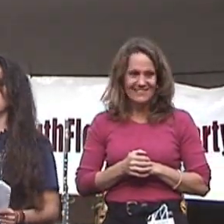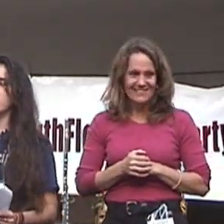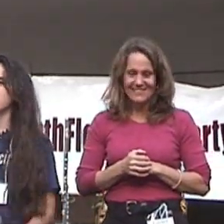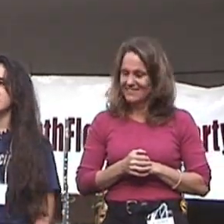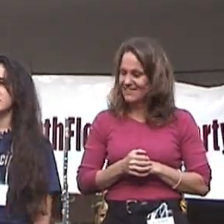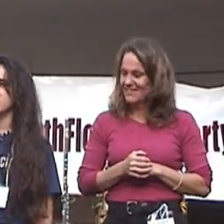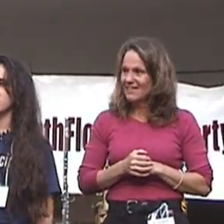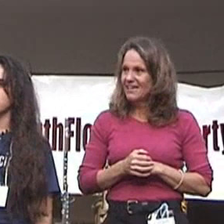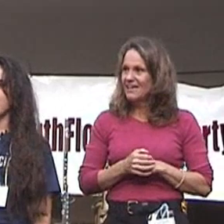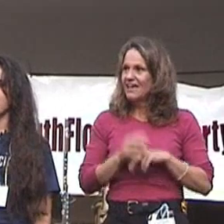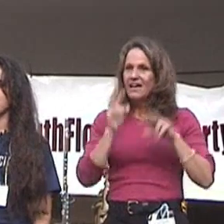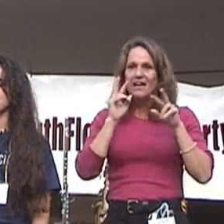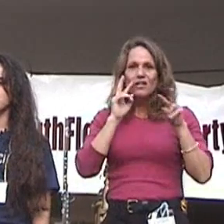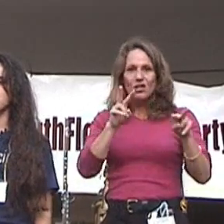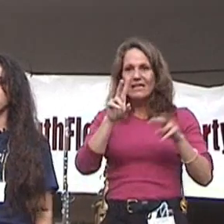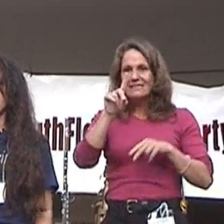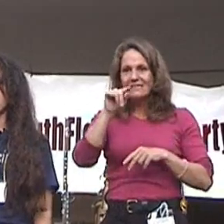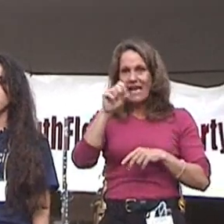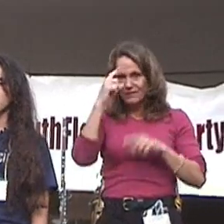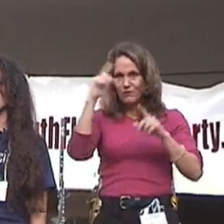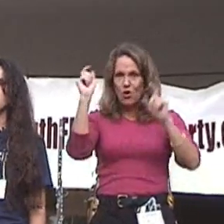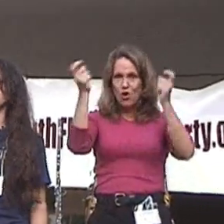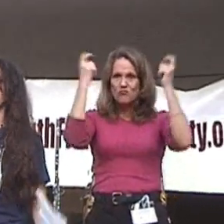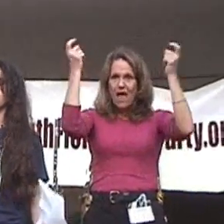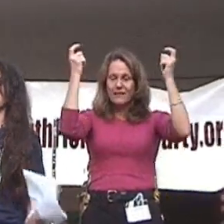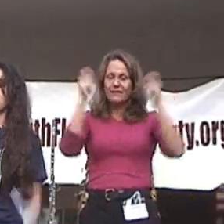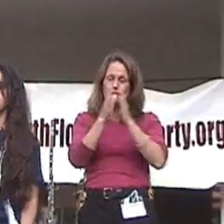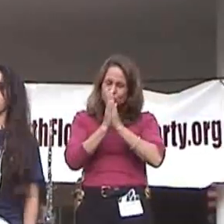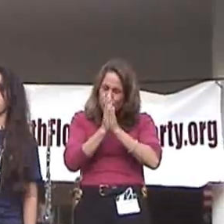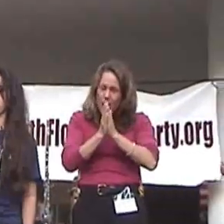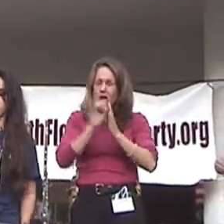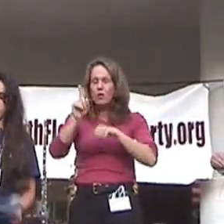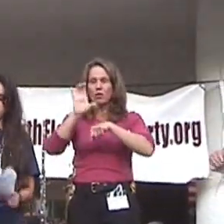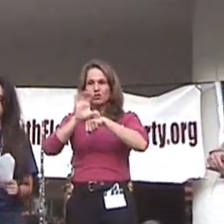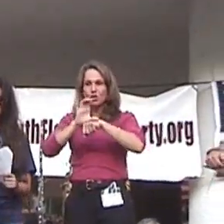Look up the dates for the rallies. Pray. Go to church. Do something.